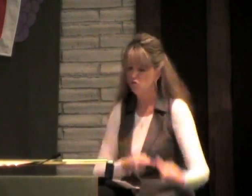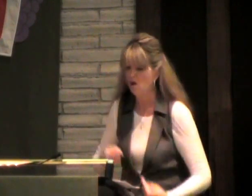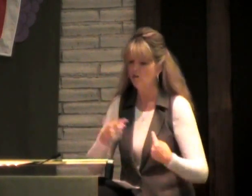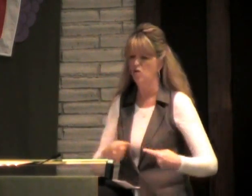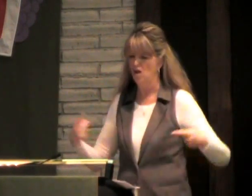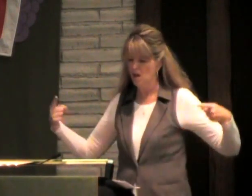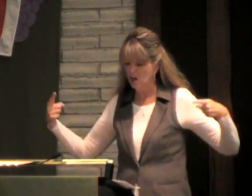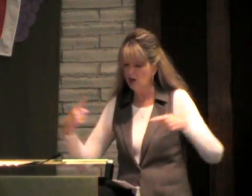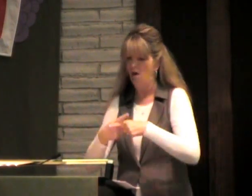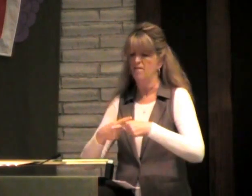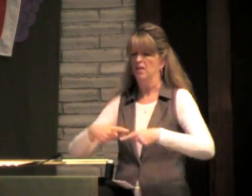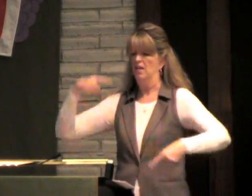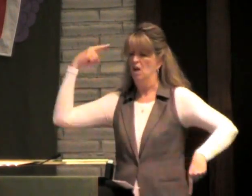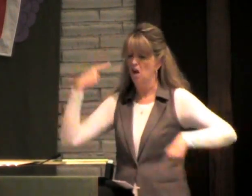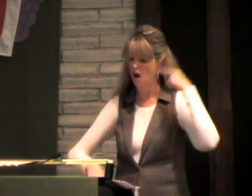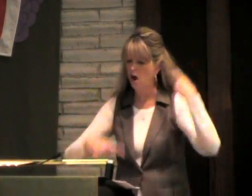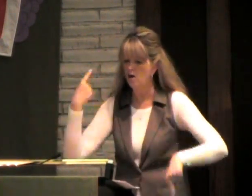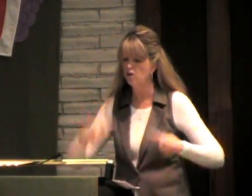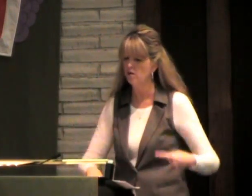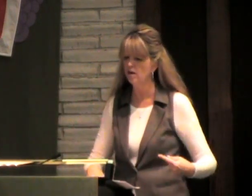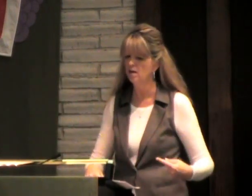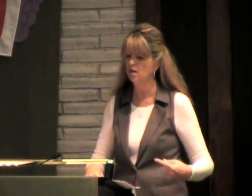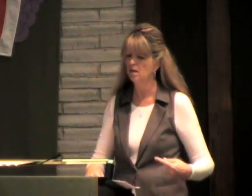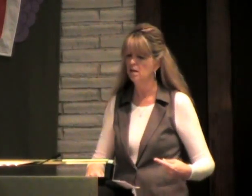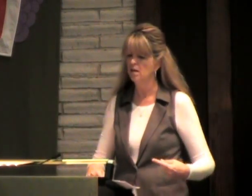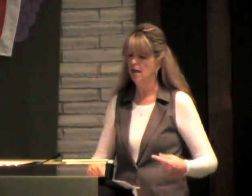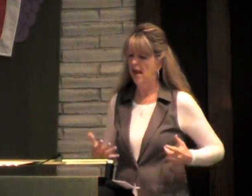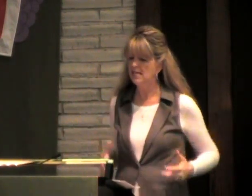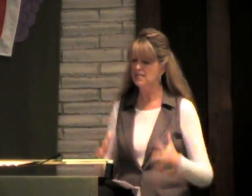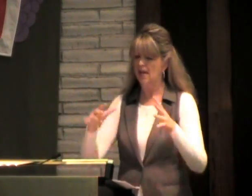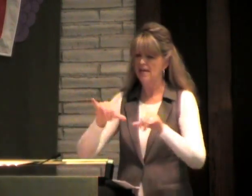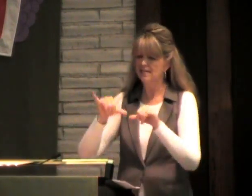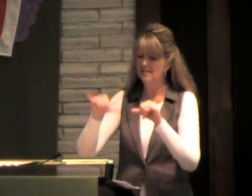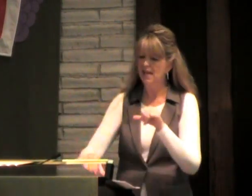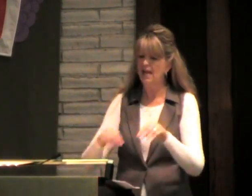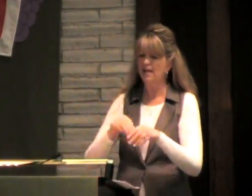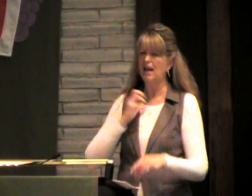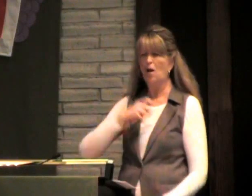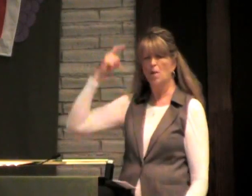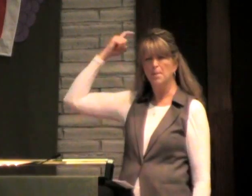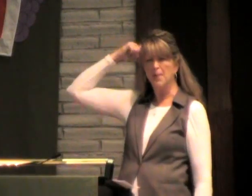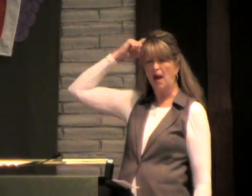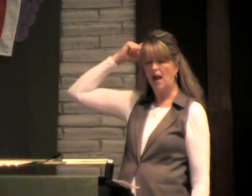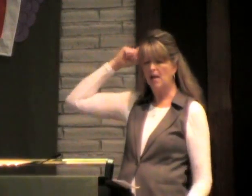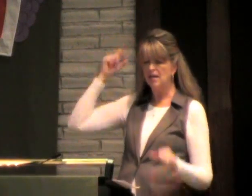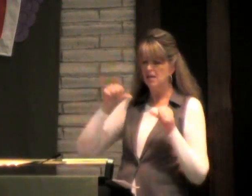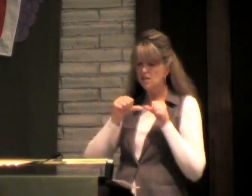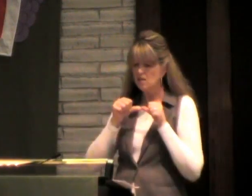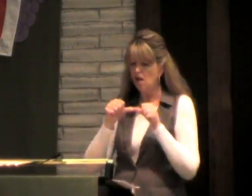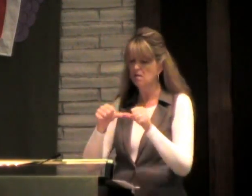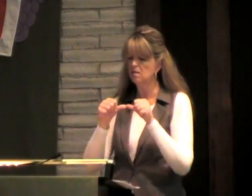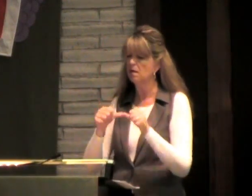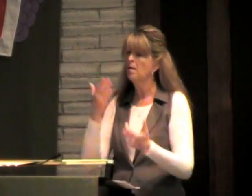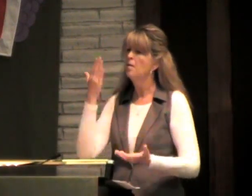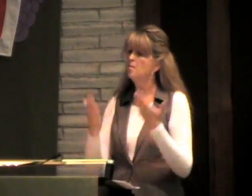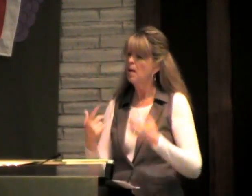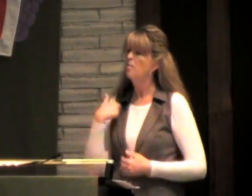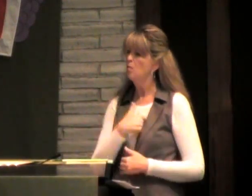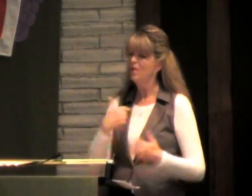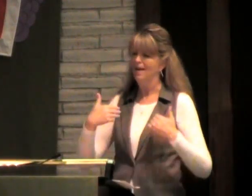and stress and struggle and conflict and discord, that anxiety will stay in our mind